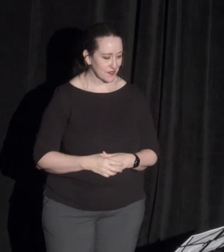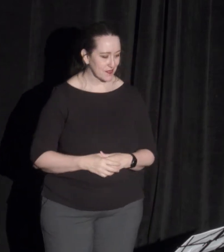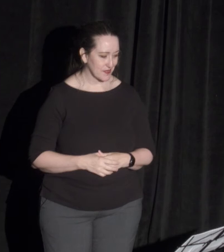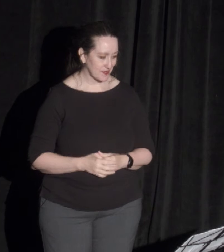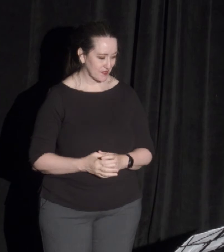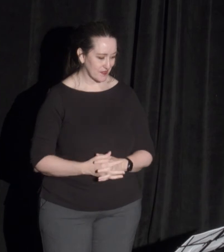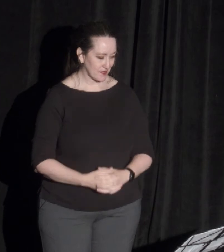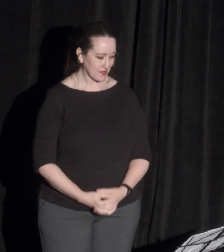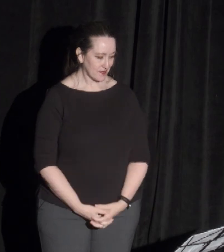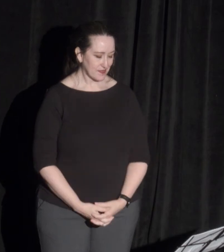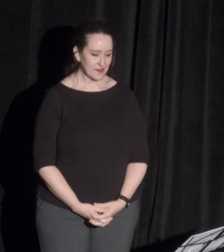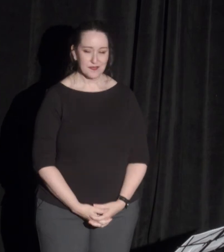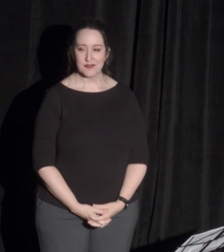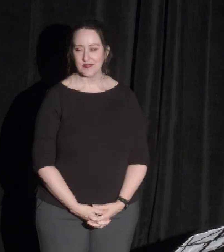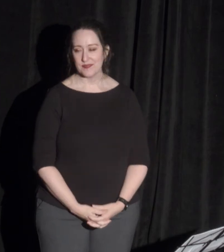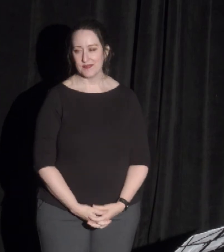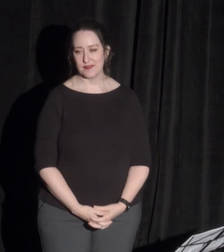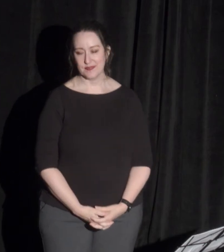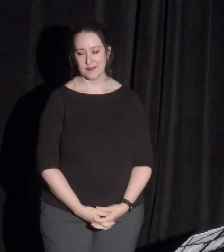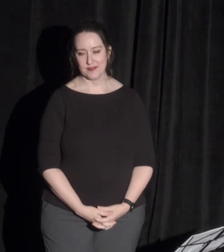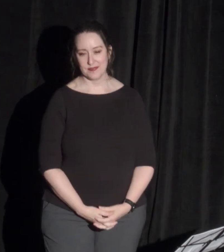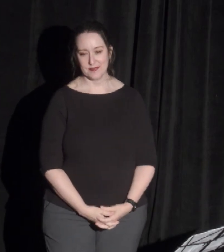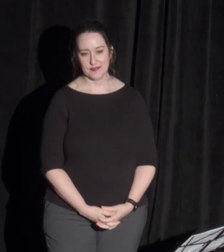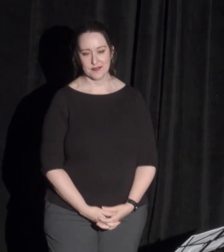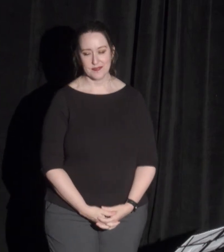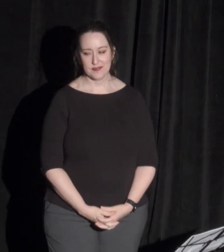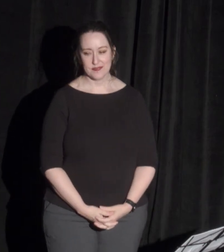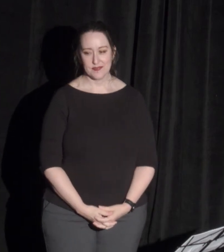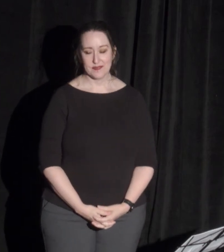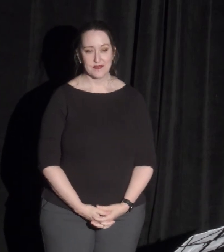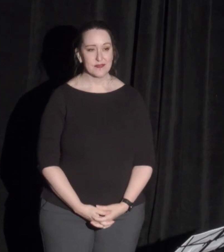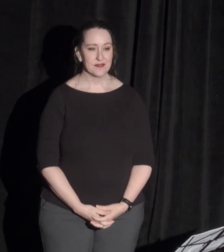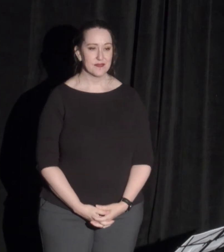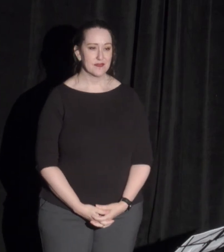I don't know. Let's just keep going, I guess. Keep going. Okay.